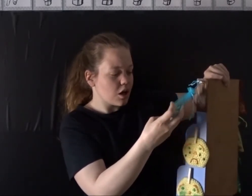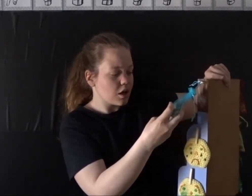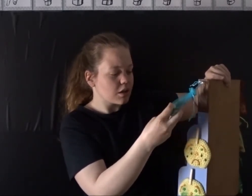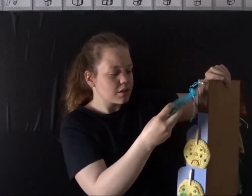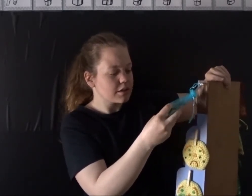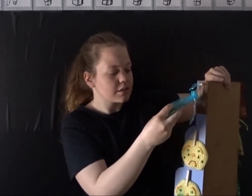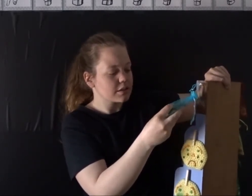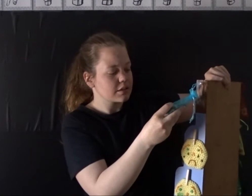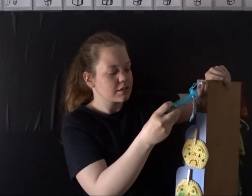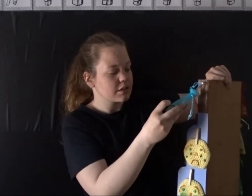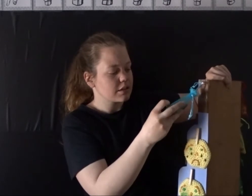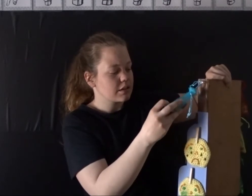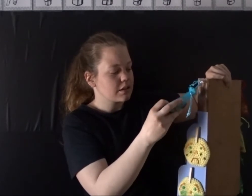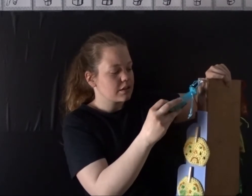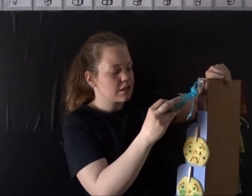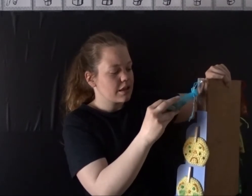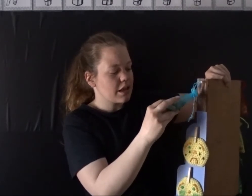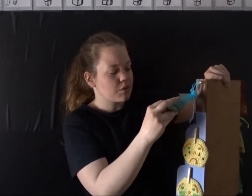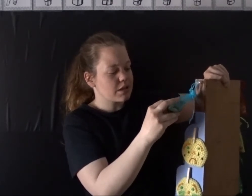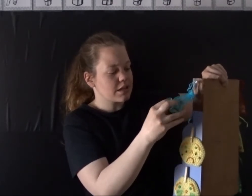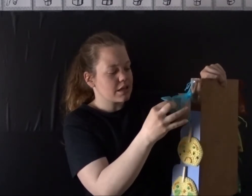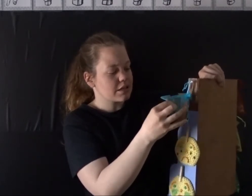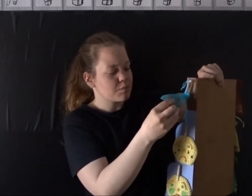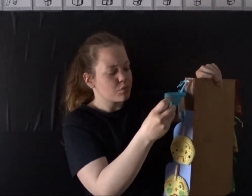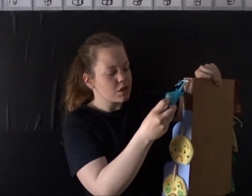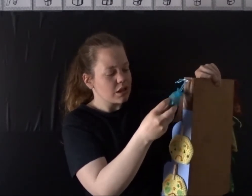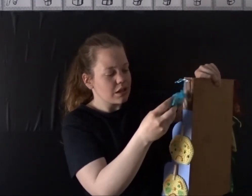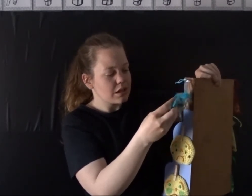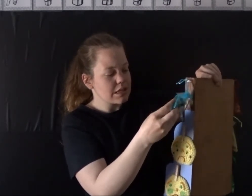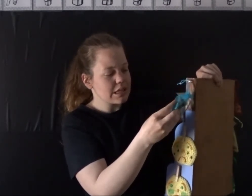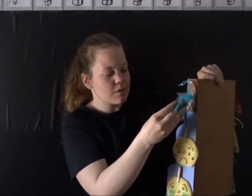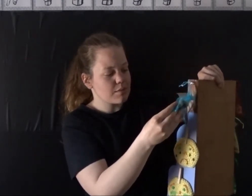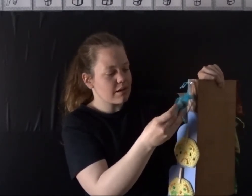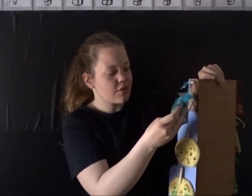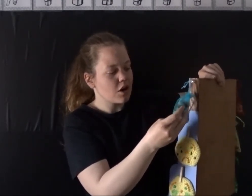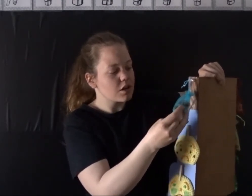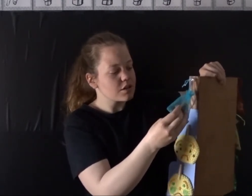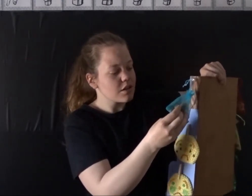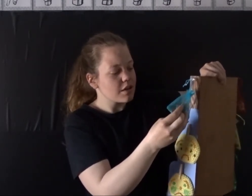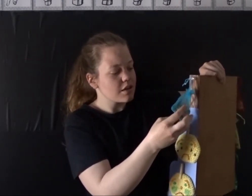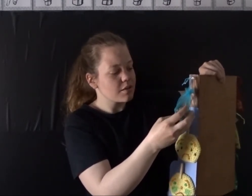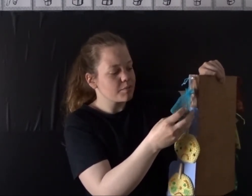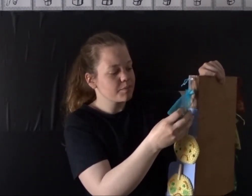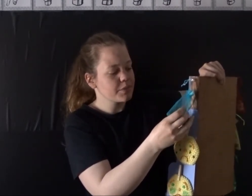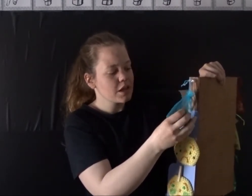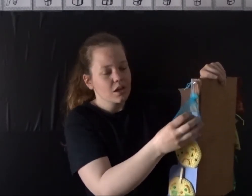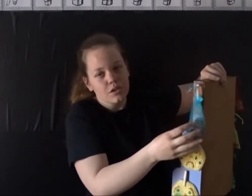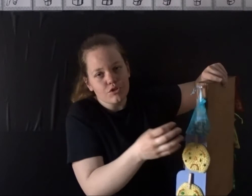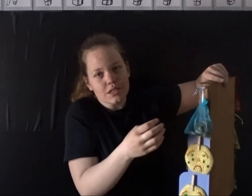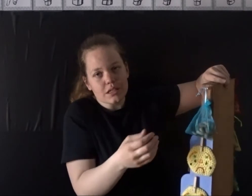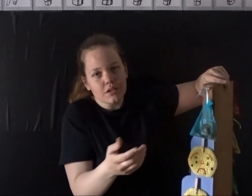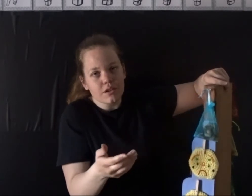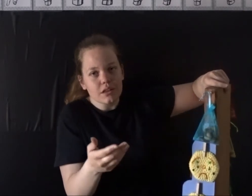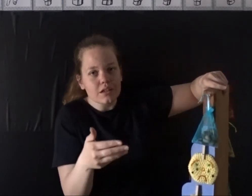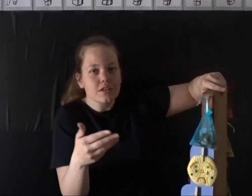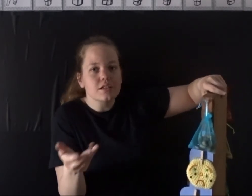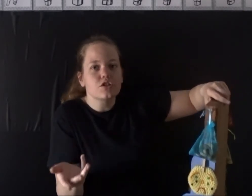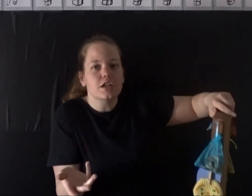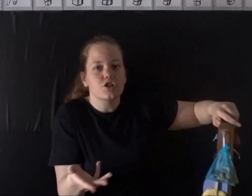talk, that one says breathe. Some of them have hearts on them. Just little suggestions